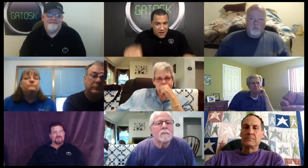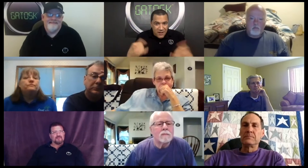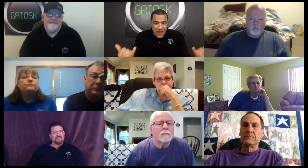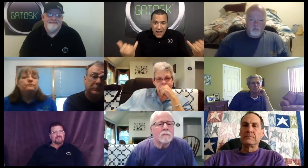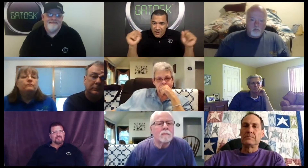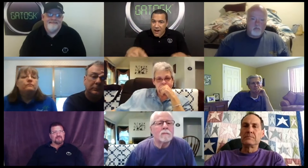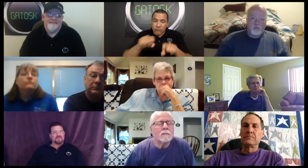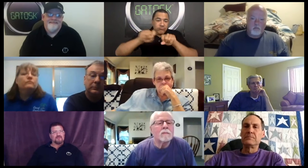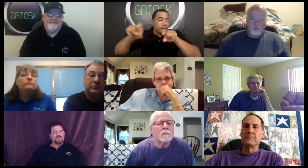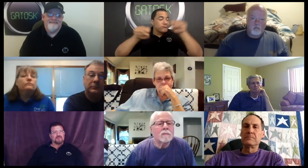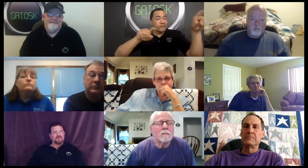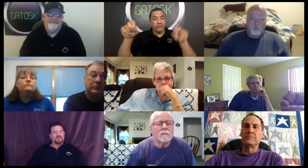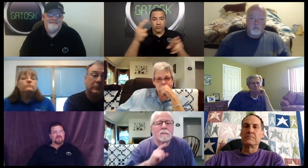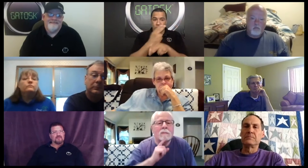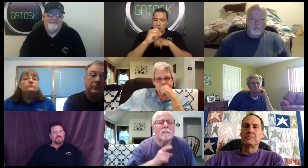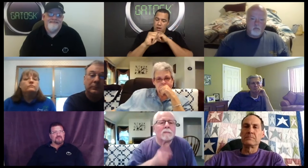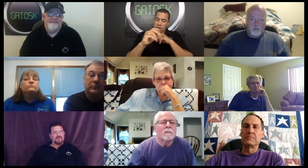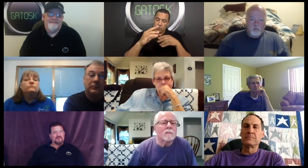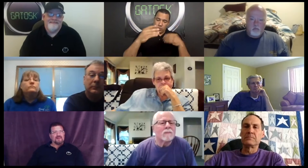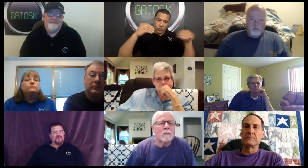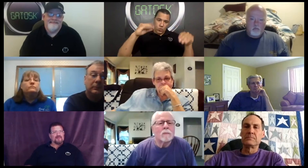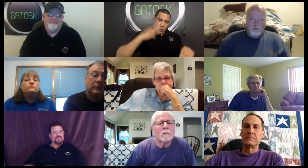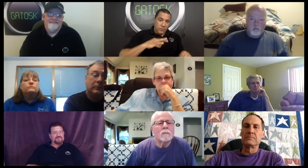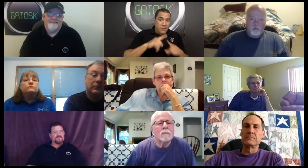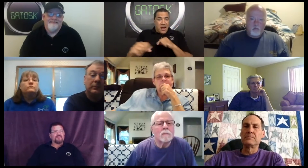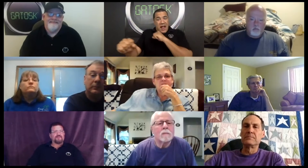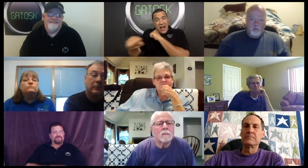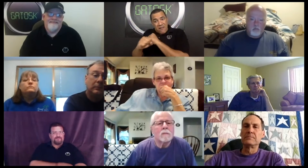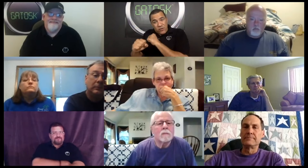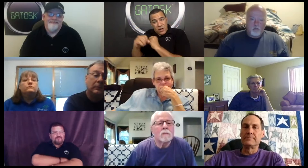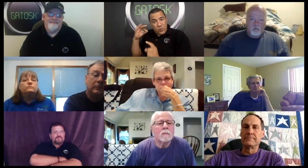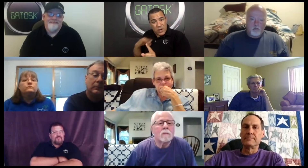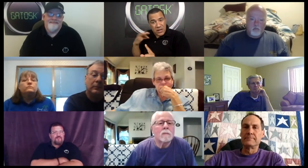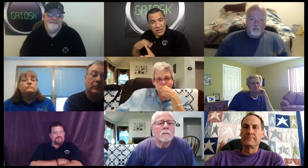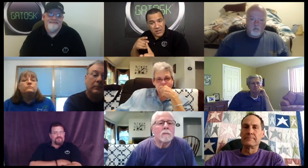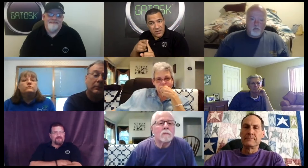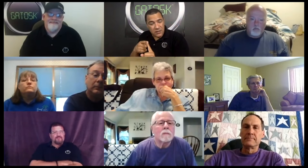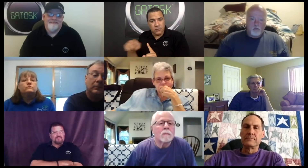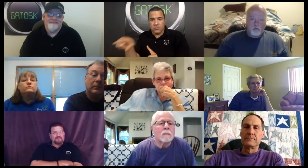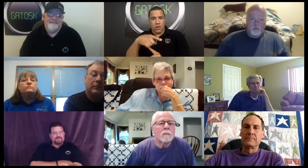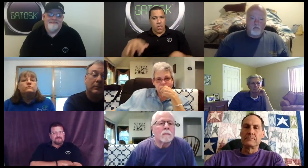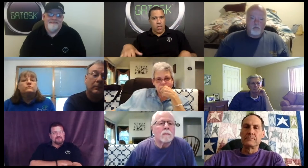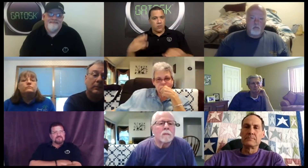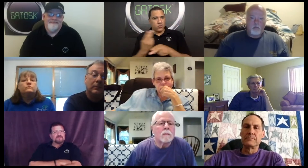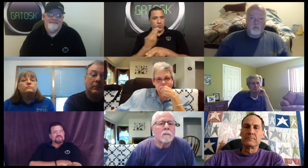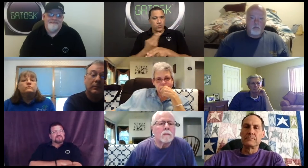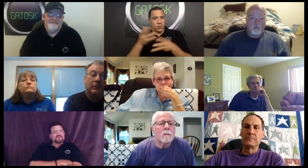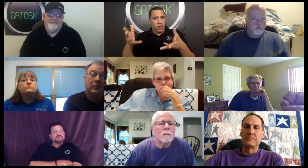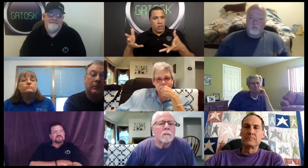it via email right now. You can send those out using your store credit. But advertising credits, you guys have not